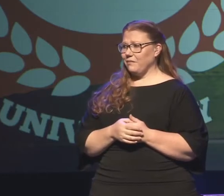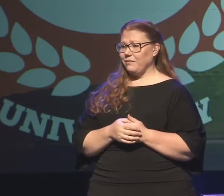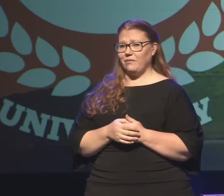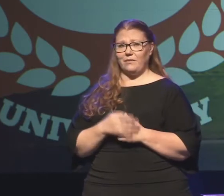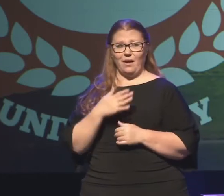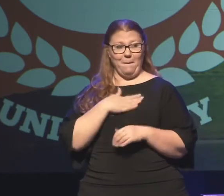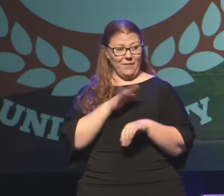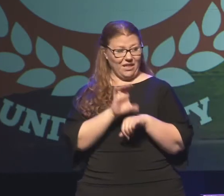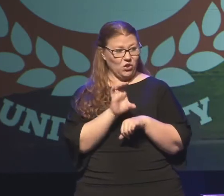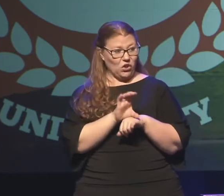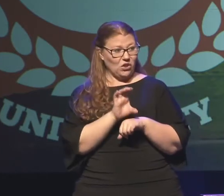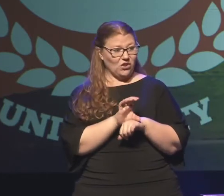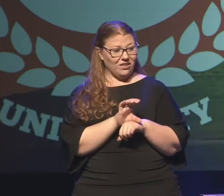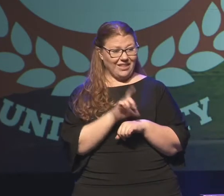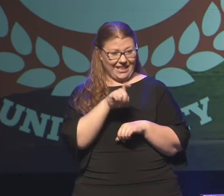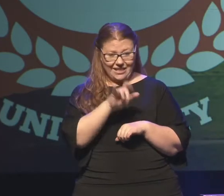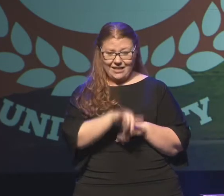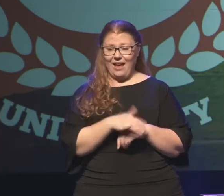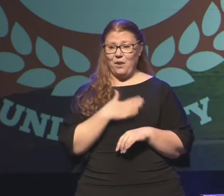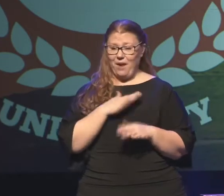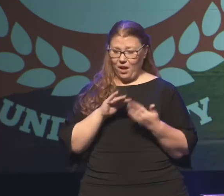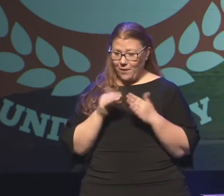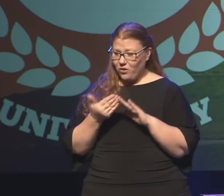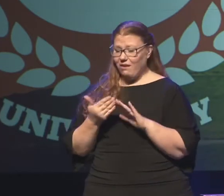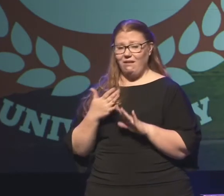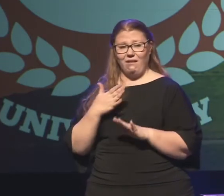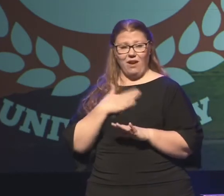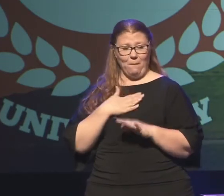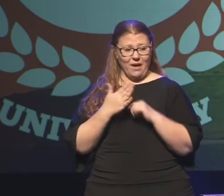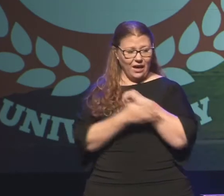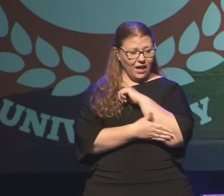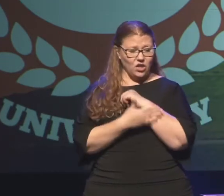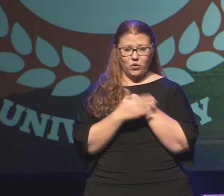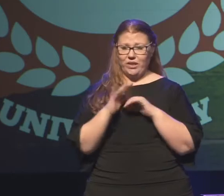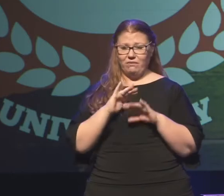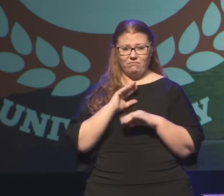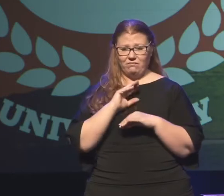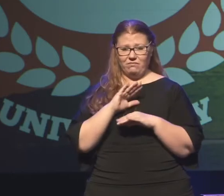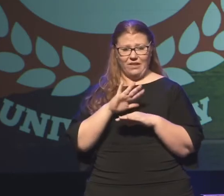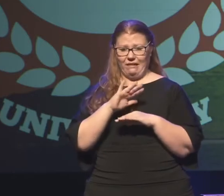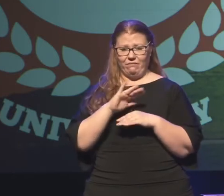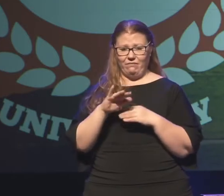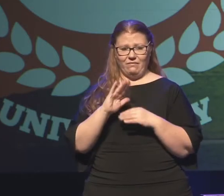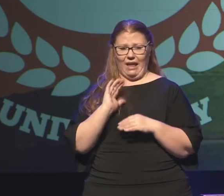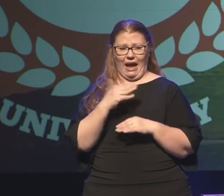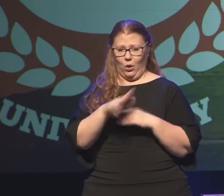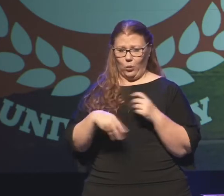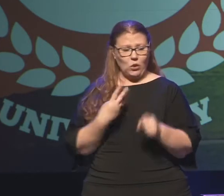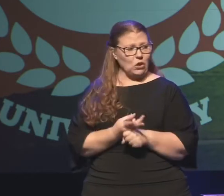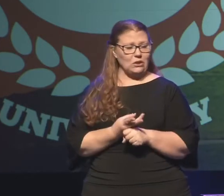My church needs this. My community, my country, our world needs that.